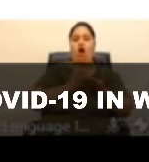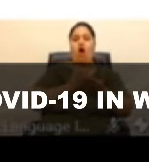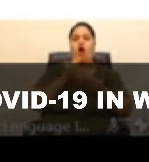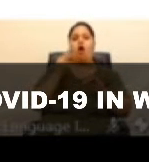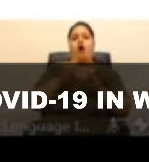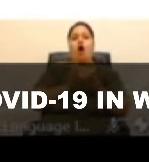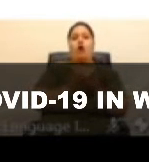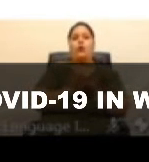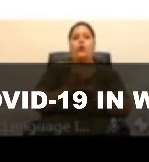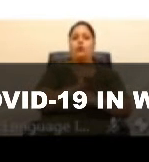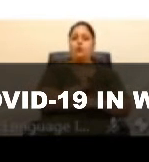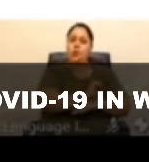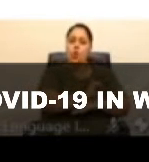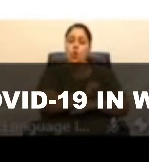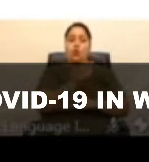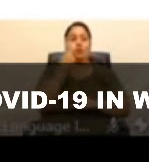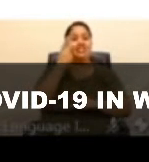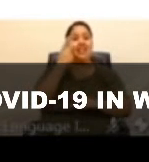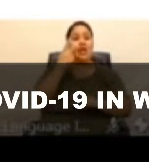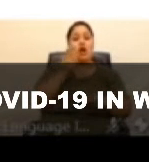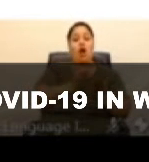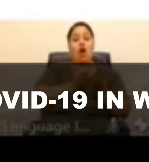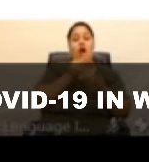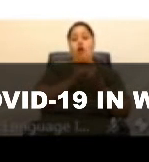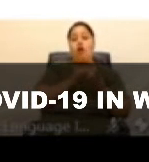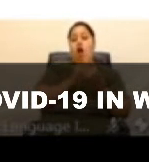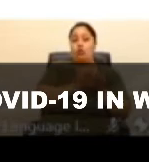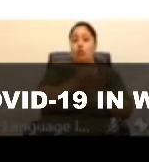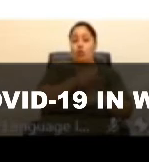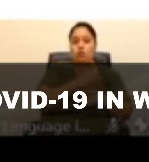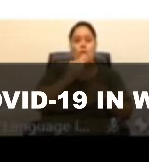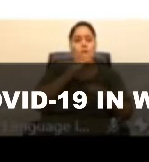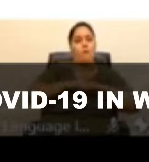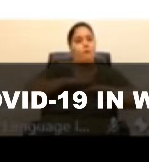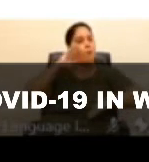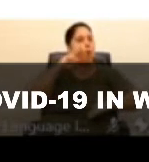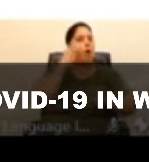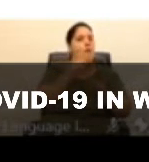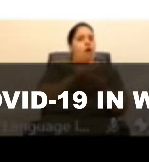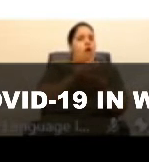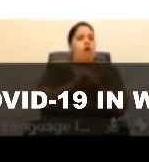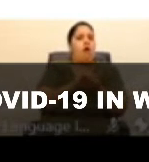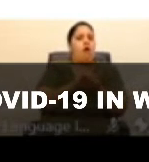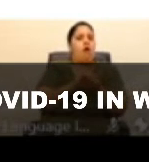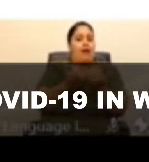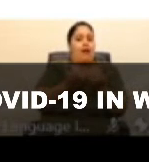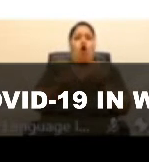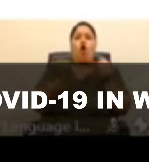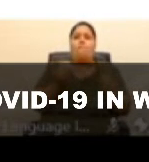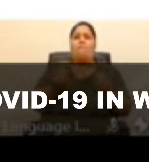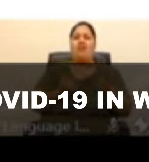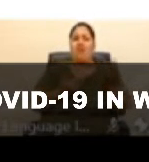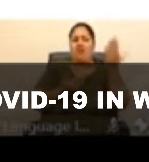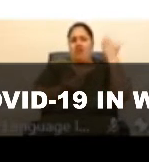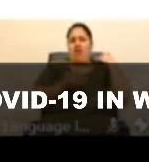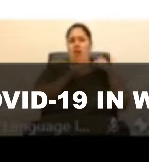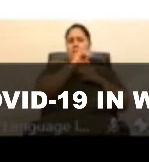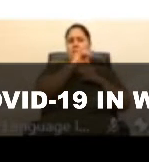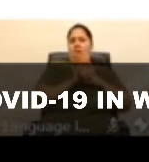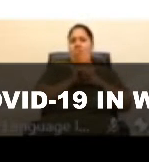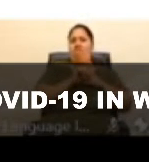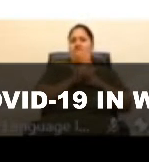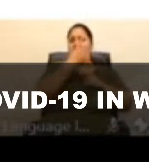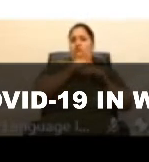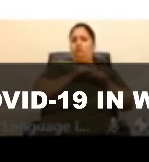had more admissions in the garden route this time around than in the first surge. And you see the increase in the metro now taking